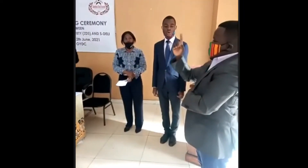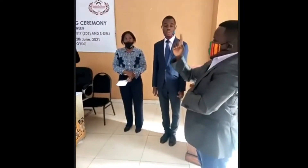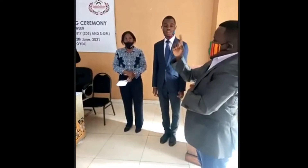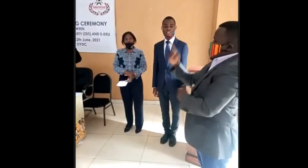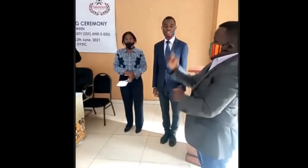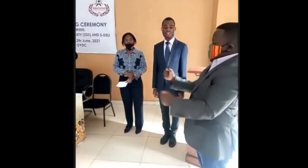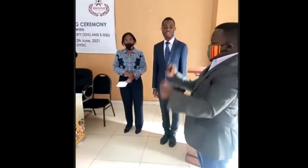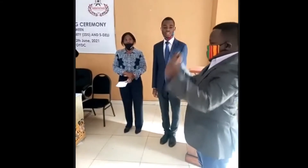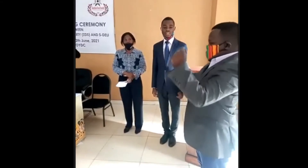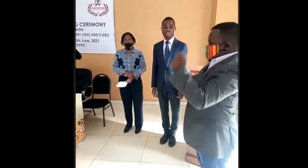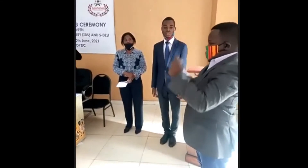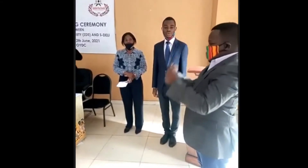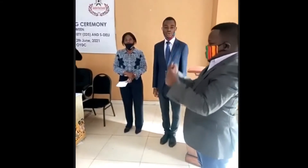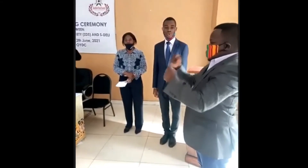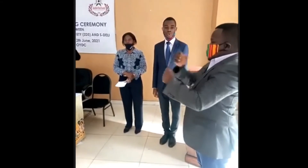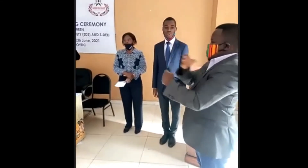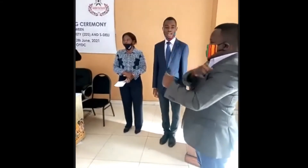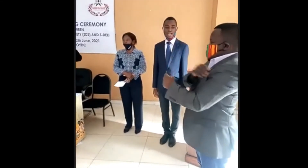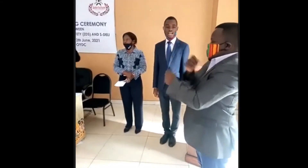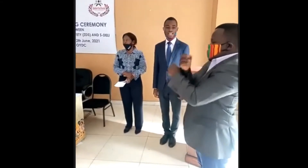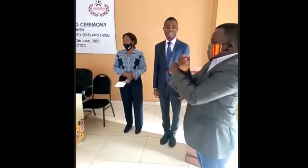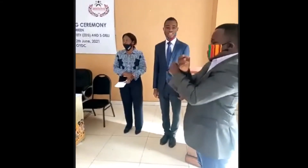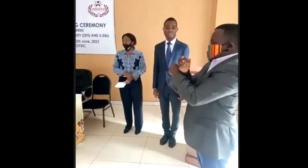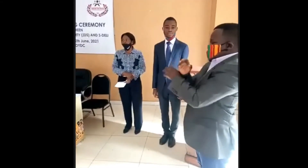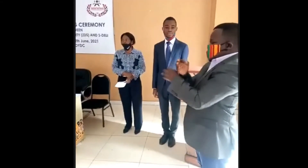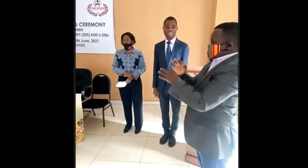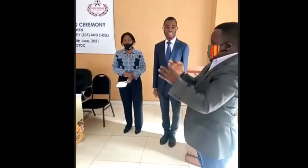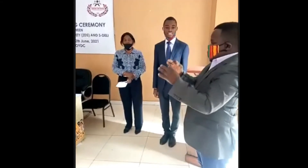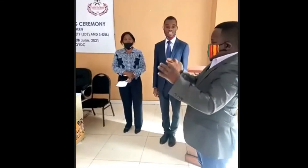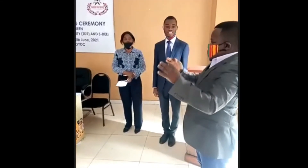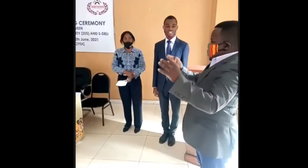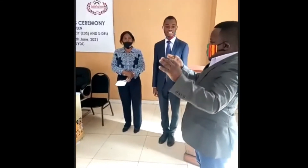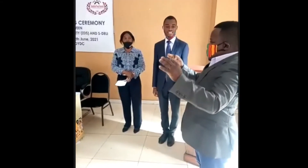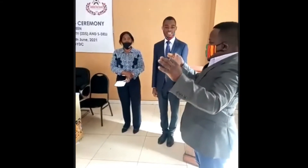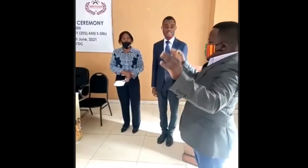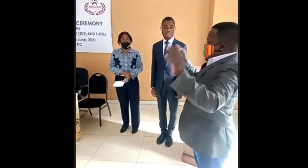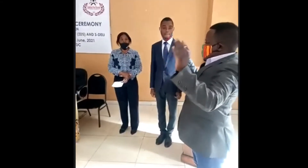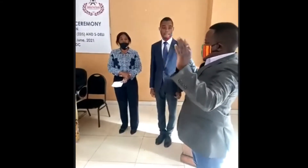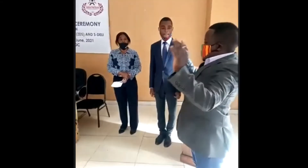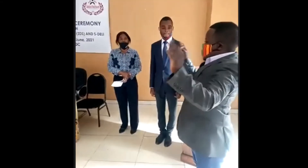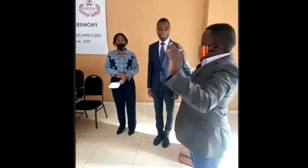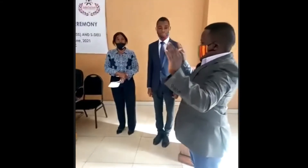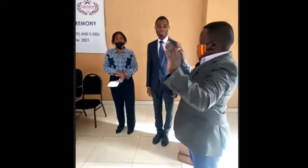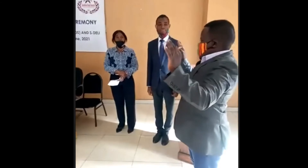Oh, one strong and free.